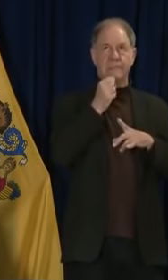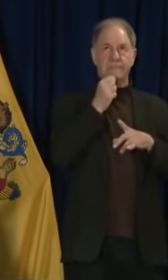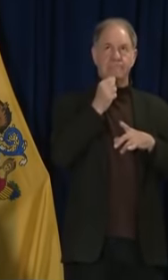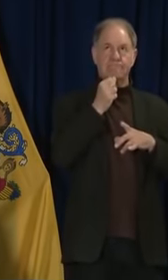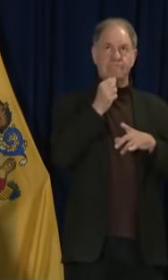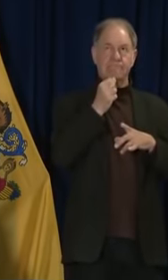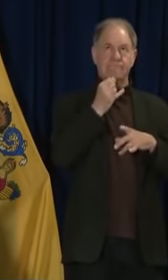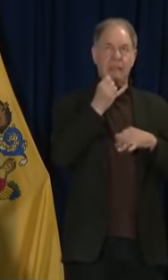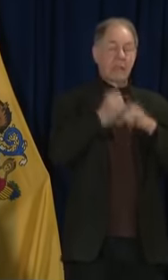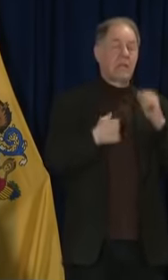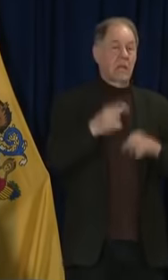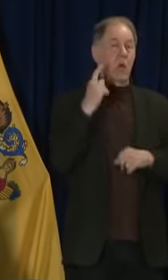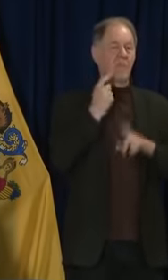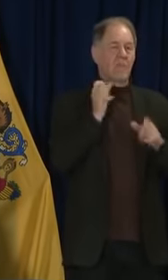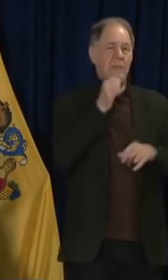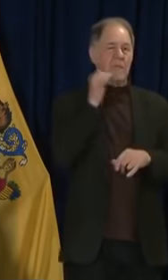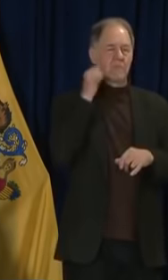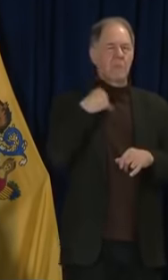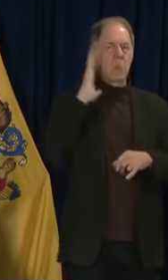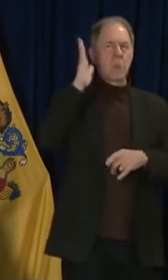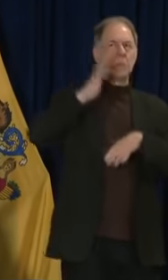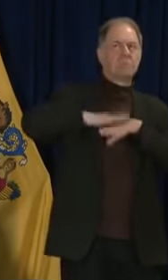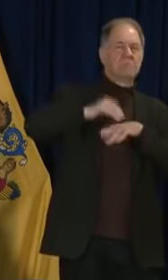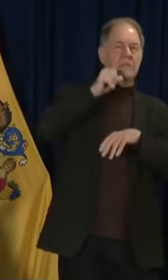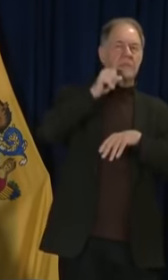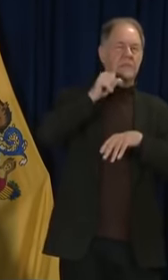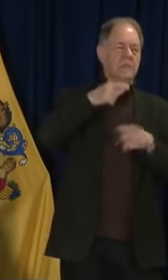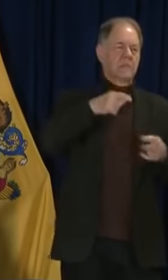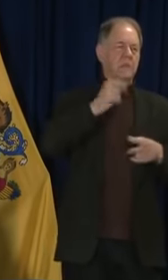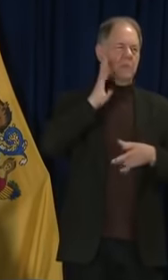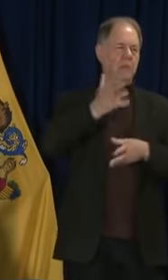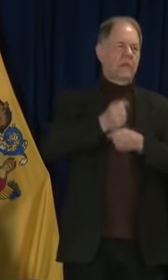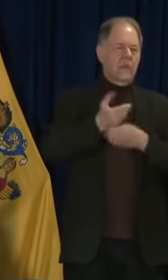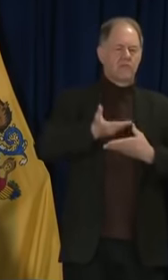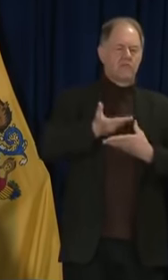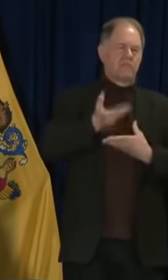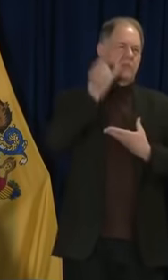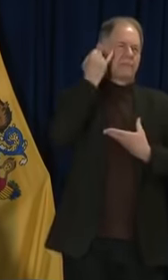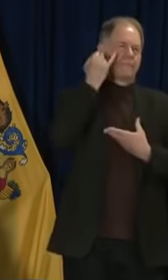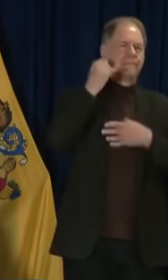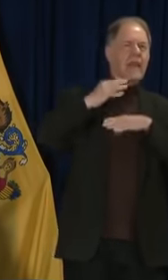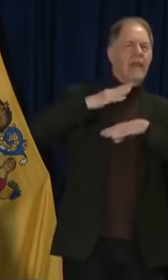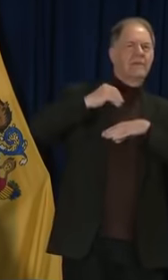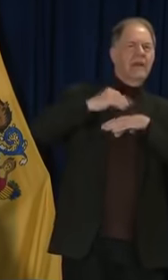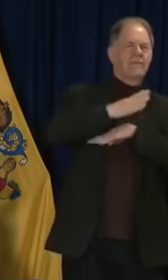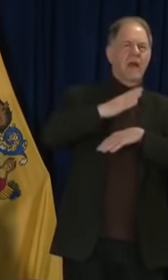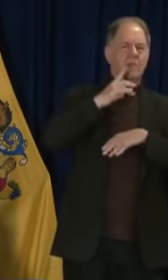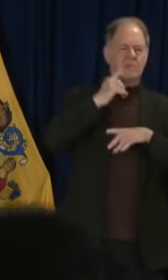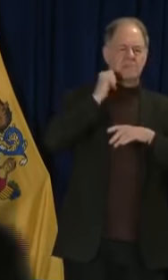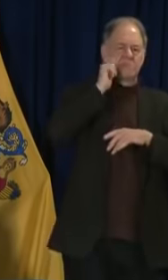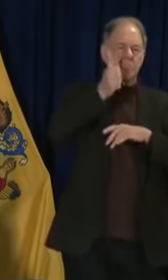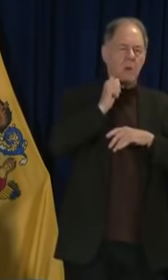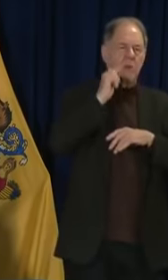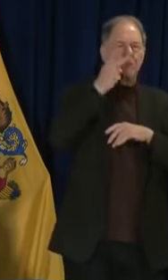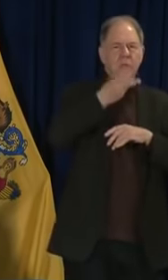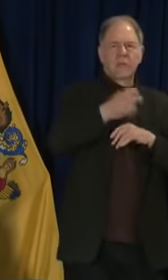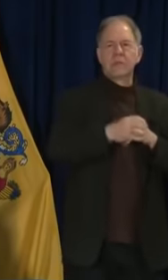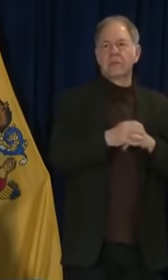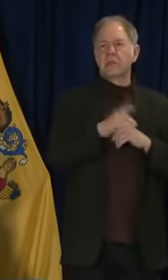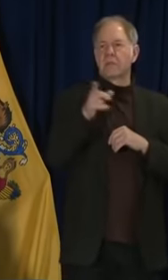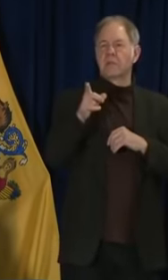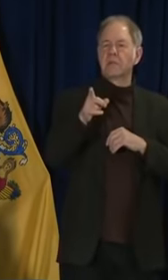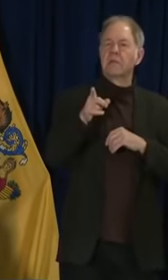would expect that I'll get recommendations. Sheila and I will get recommendations within the next day or two. Please. Two things. On